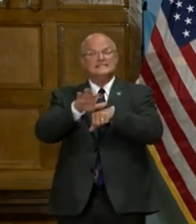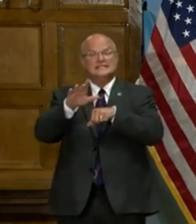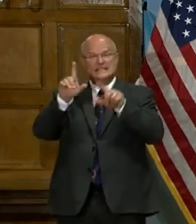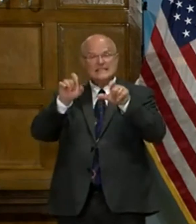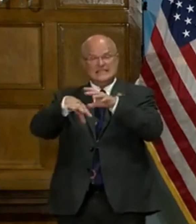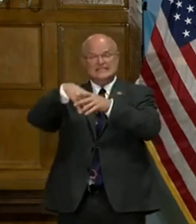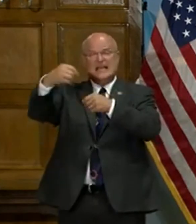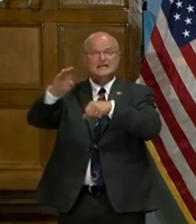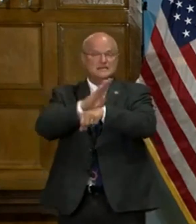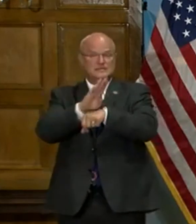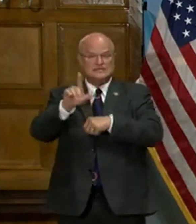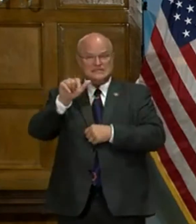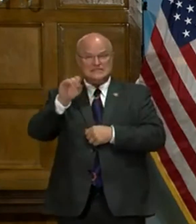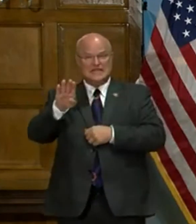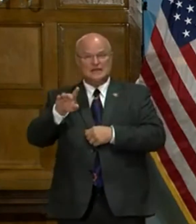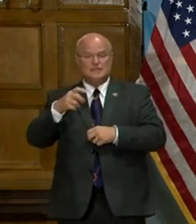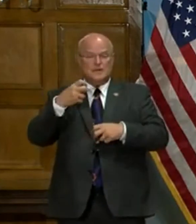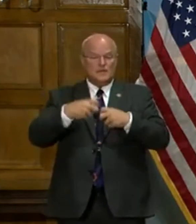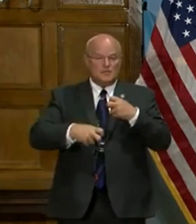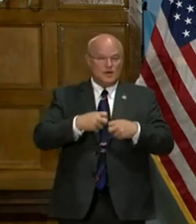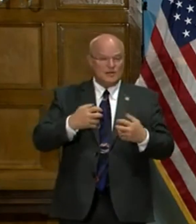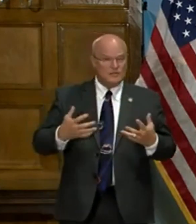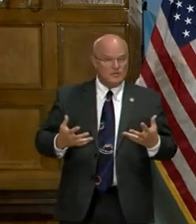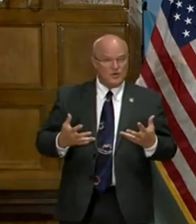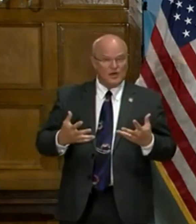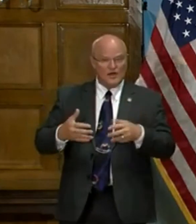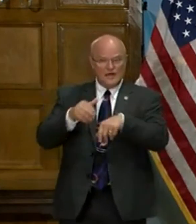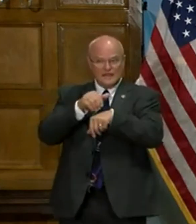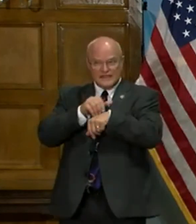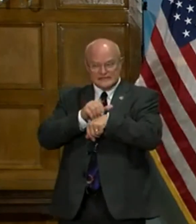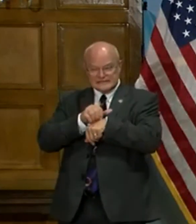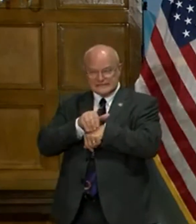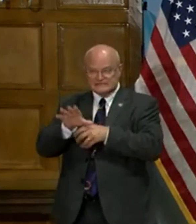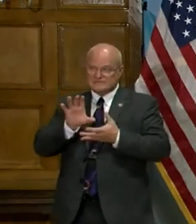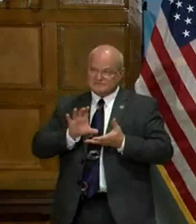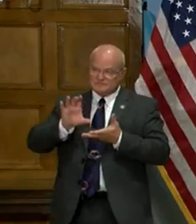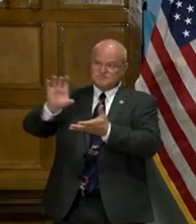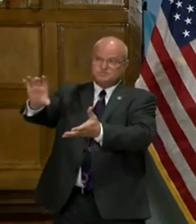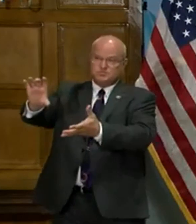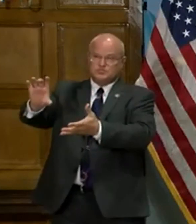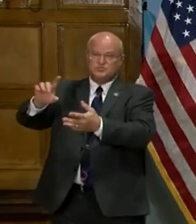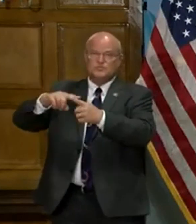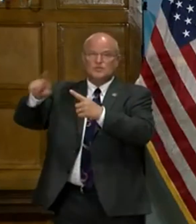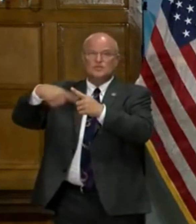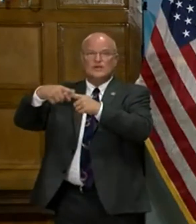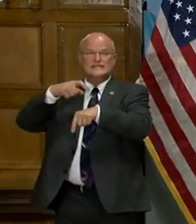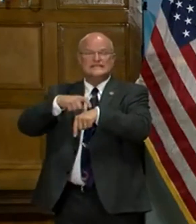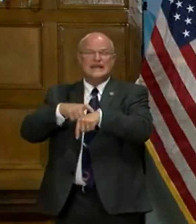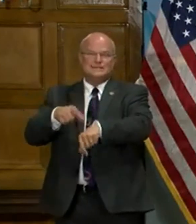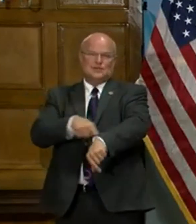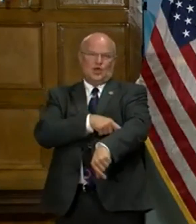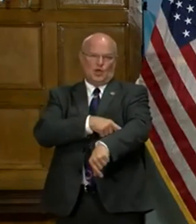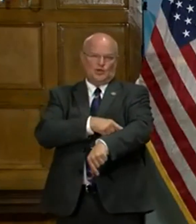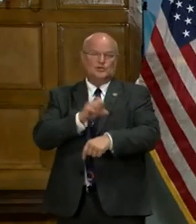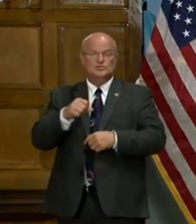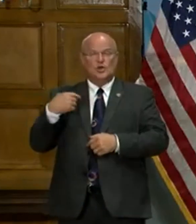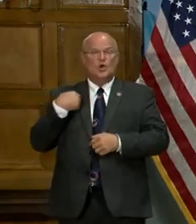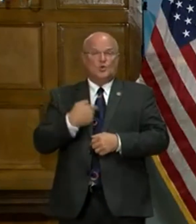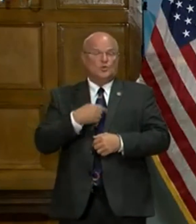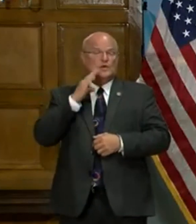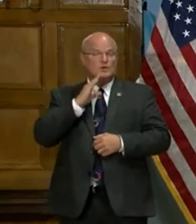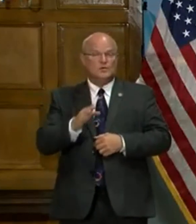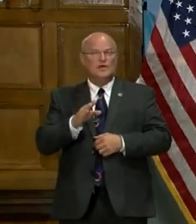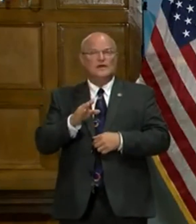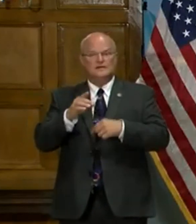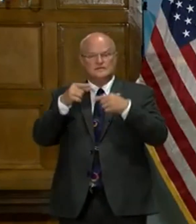tests out to commercial labs, but the problem is if they send a lot of those out, then the turnaround time gets longer and longer. So we will